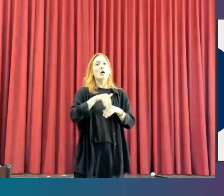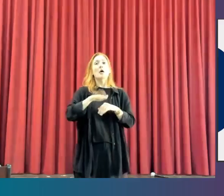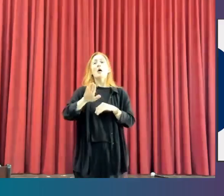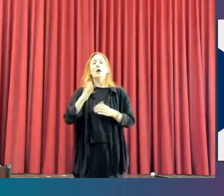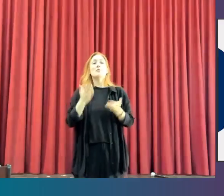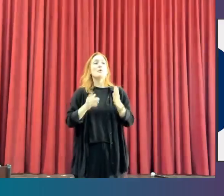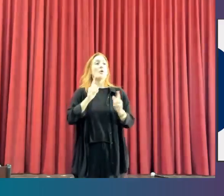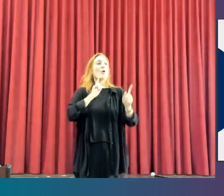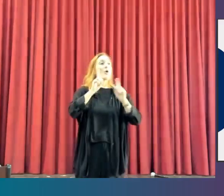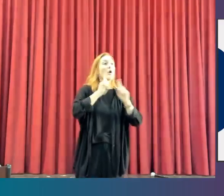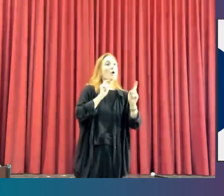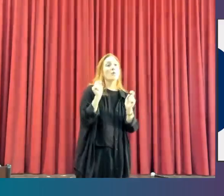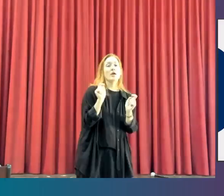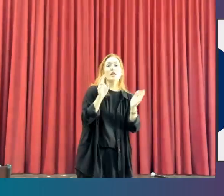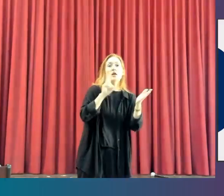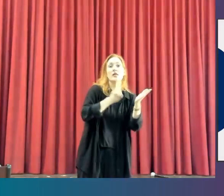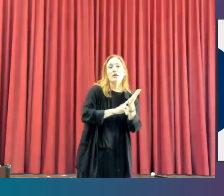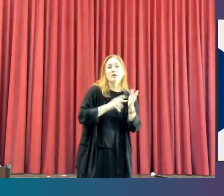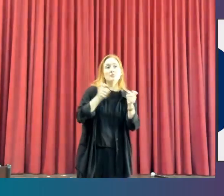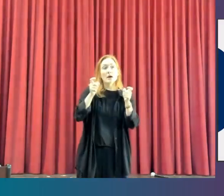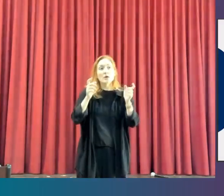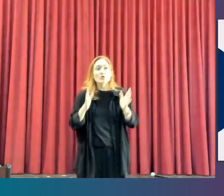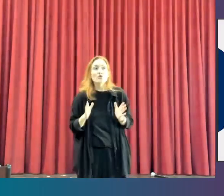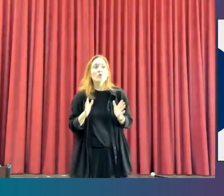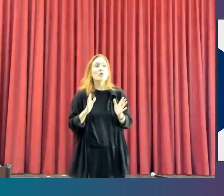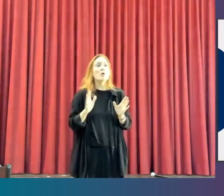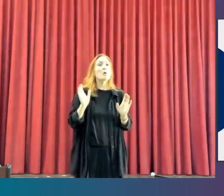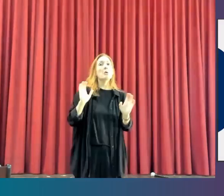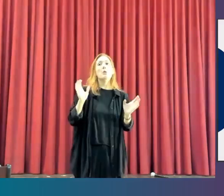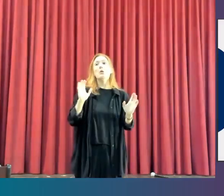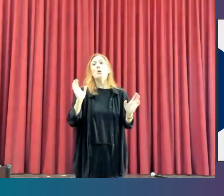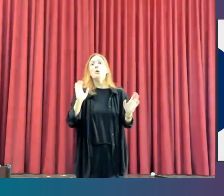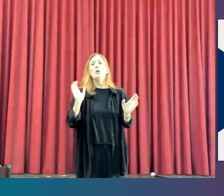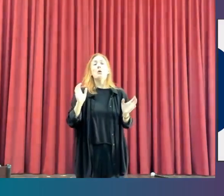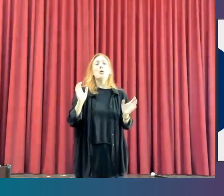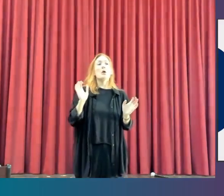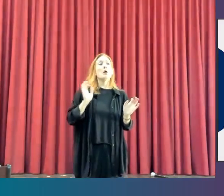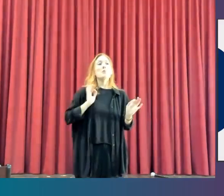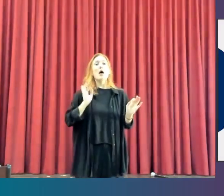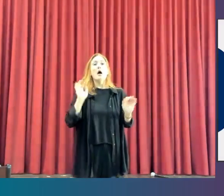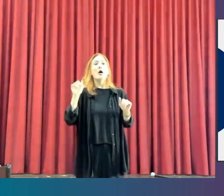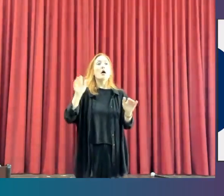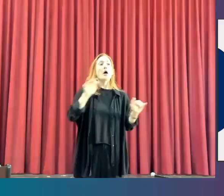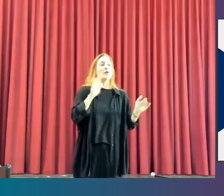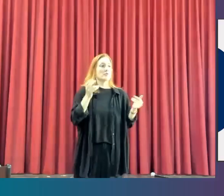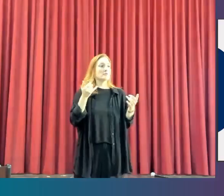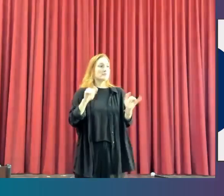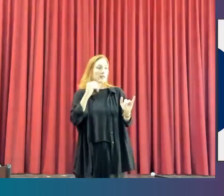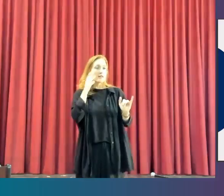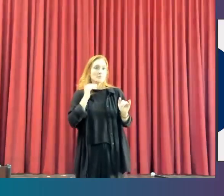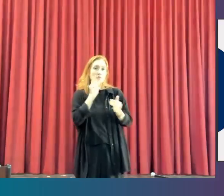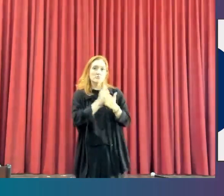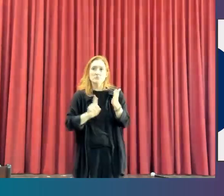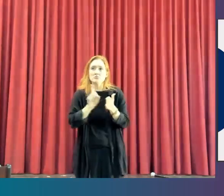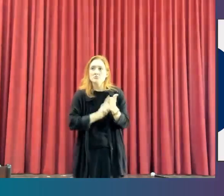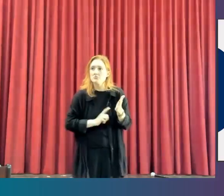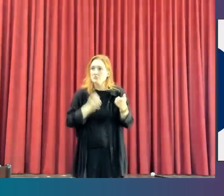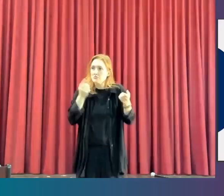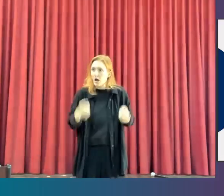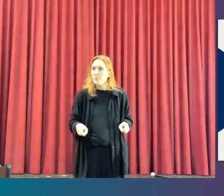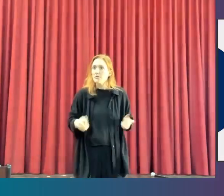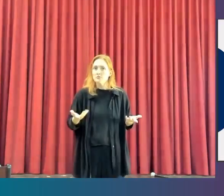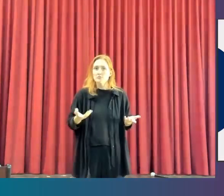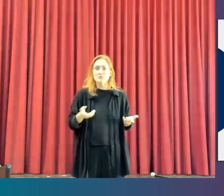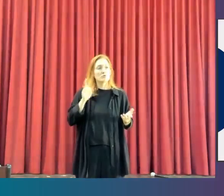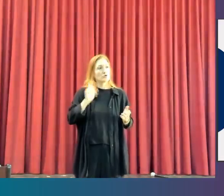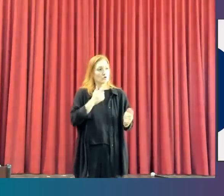a leasing manager at another property, we can still experience discrimination at that stage that we should